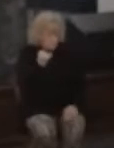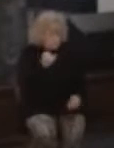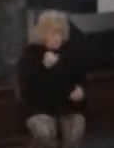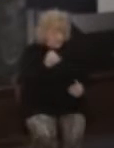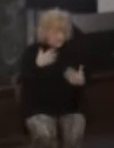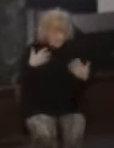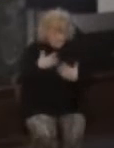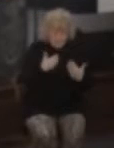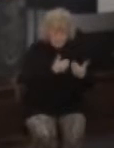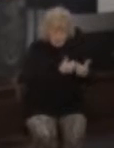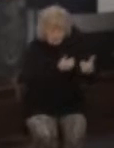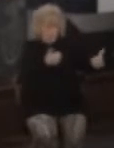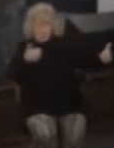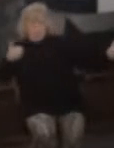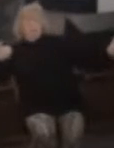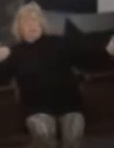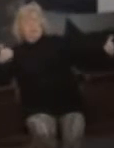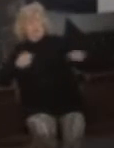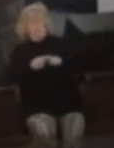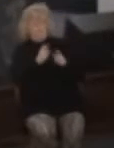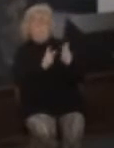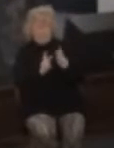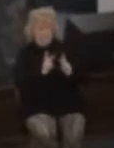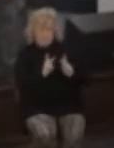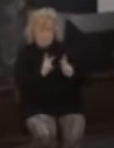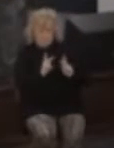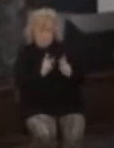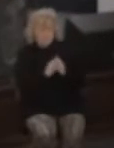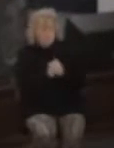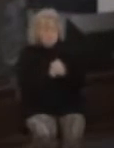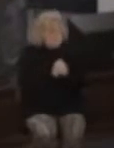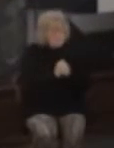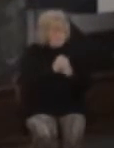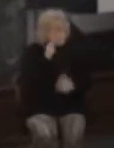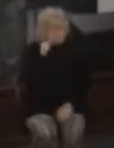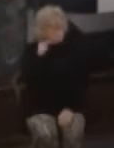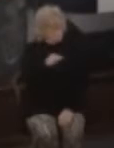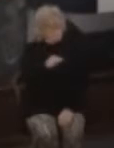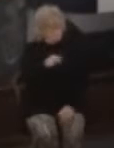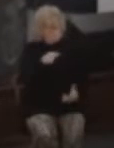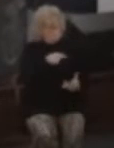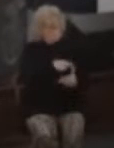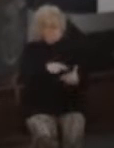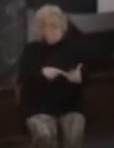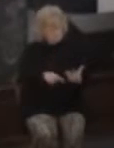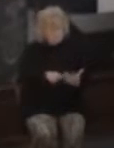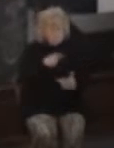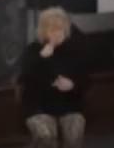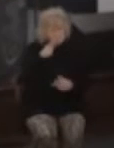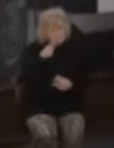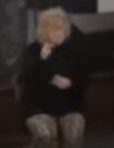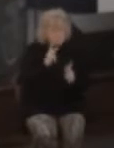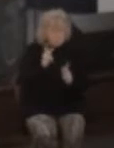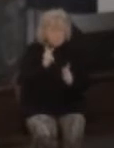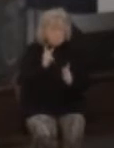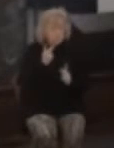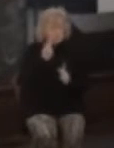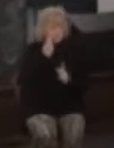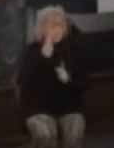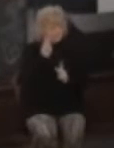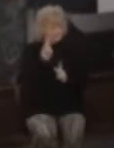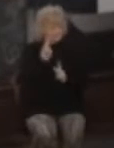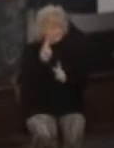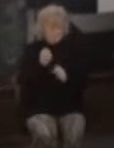fear drive you apart. In fact, as we look at these points this morning, you're going to notice how almost every